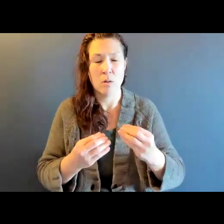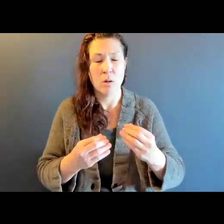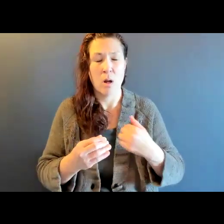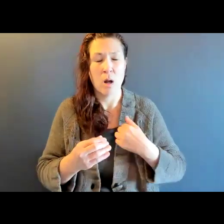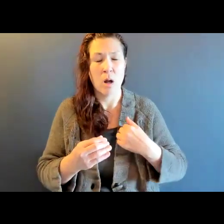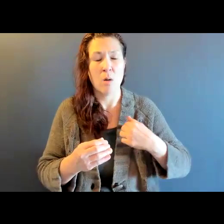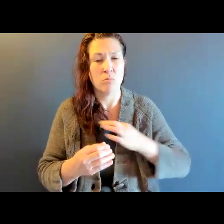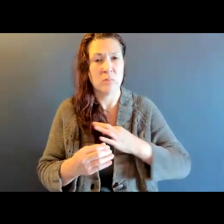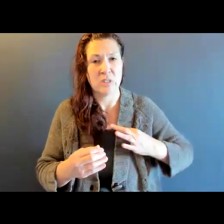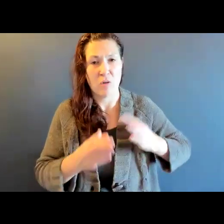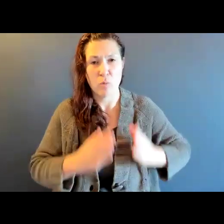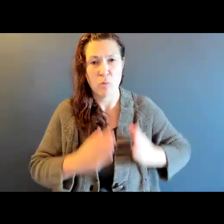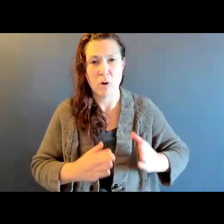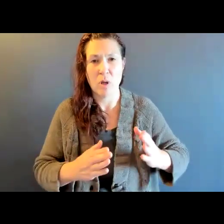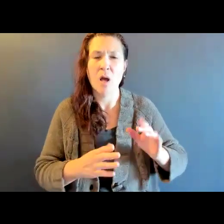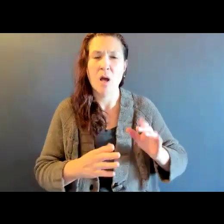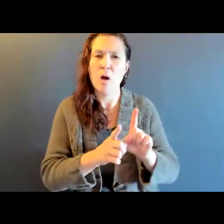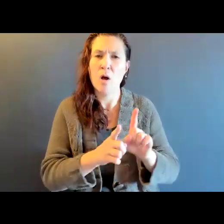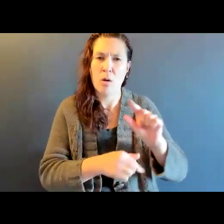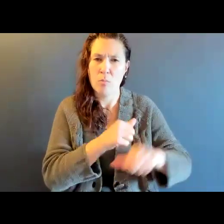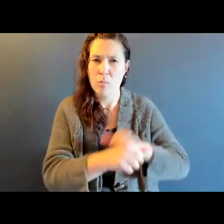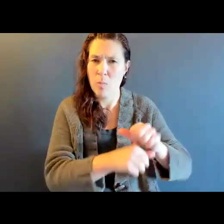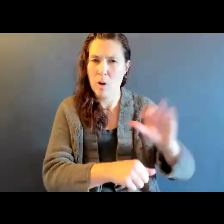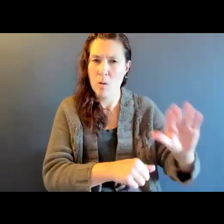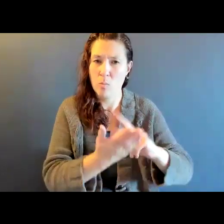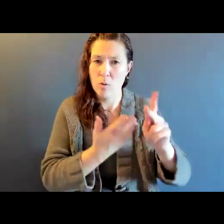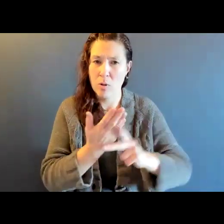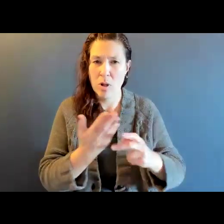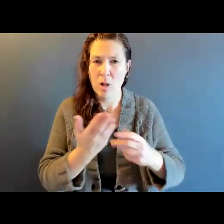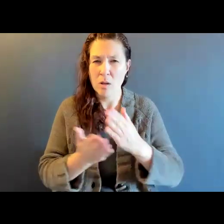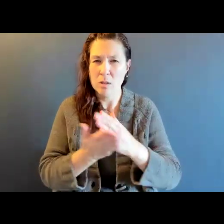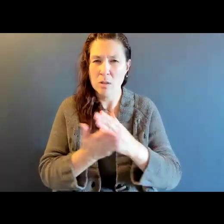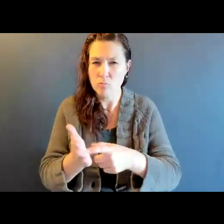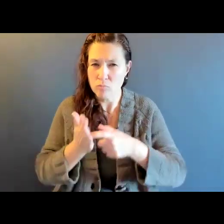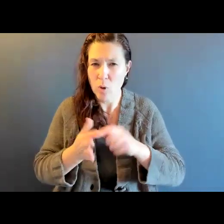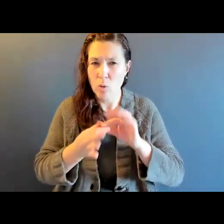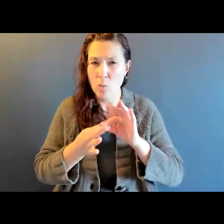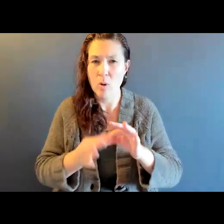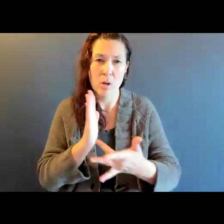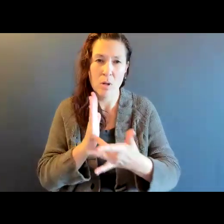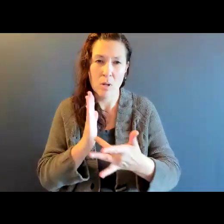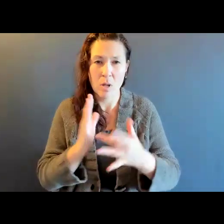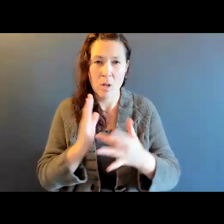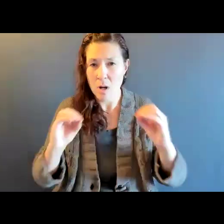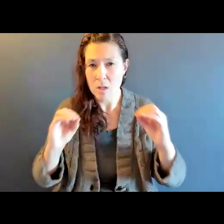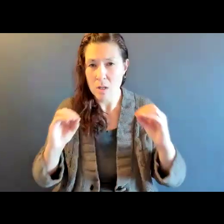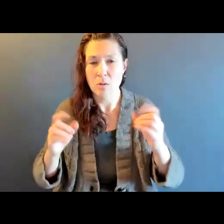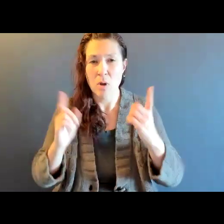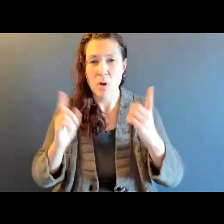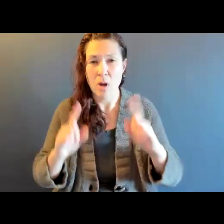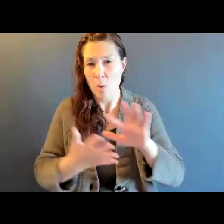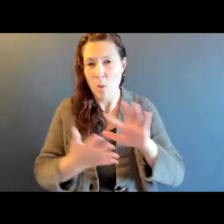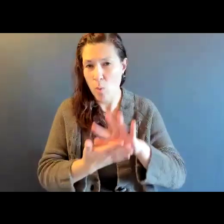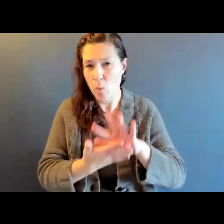their program. Today, I'm here to communicate several demands about tech education in schools and how we as